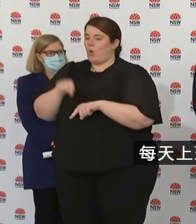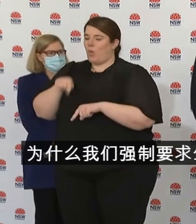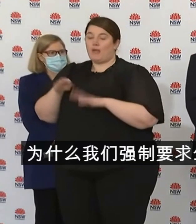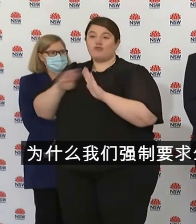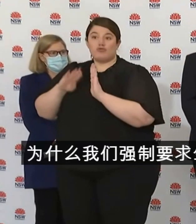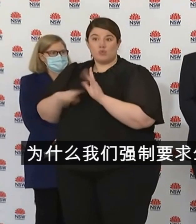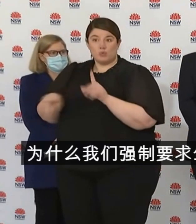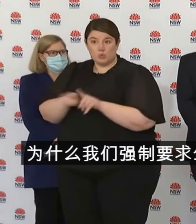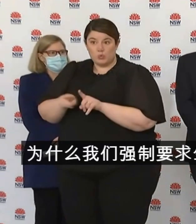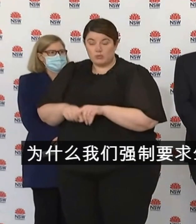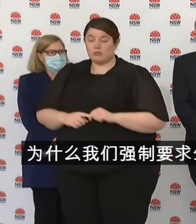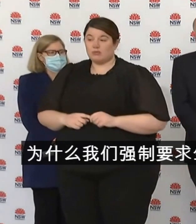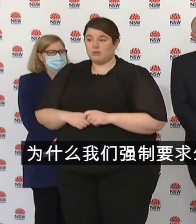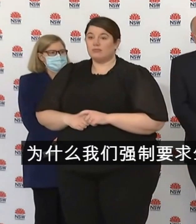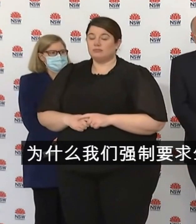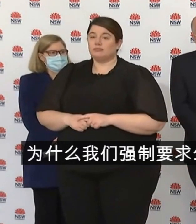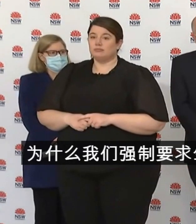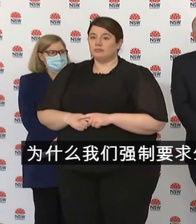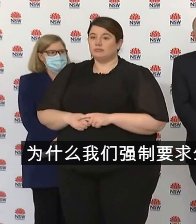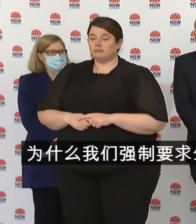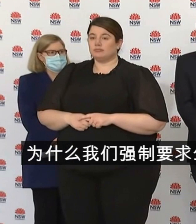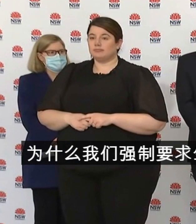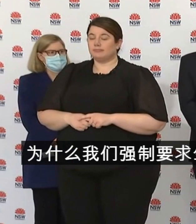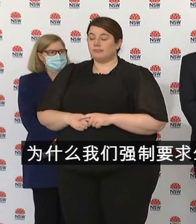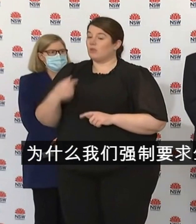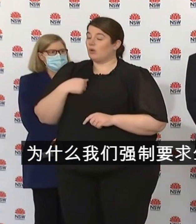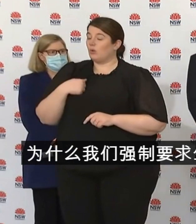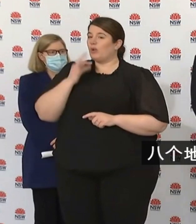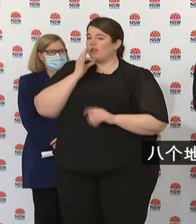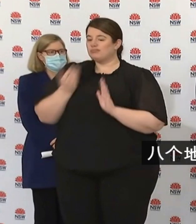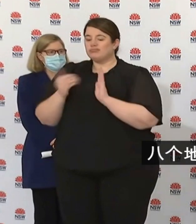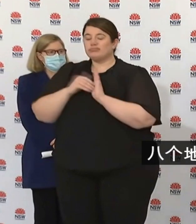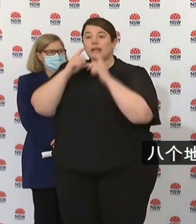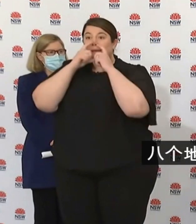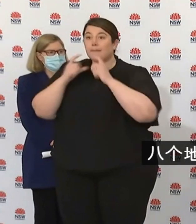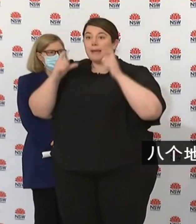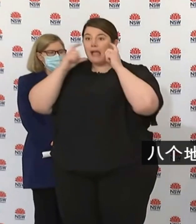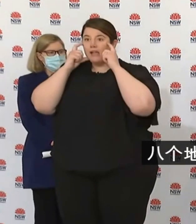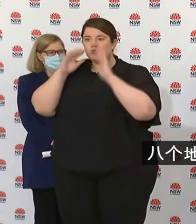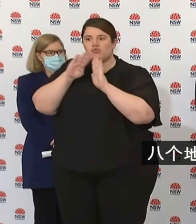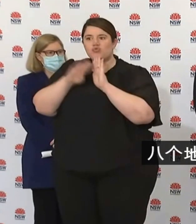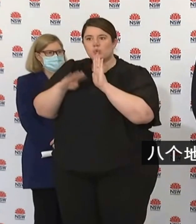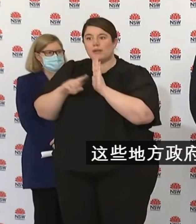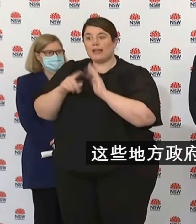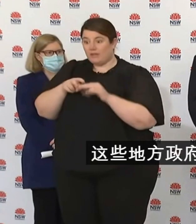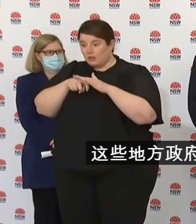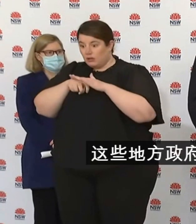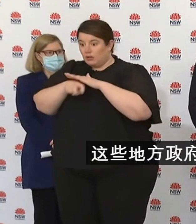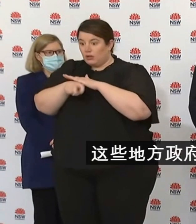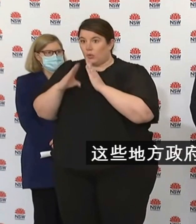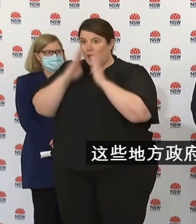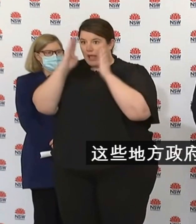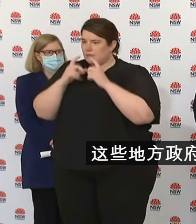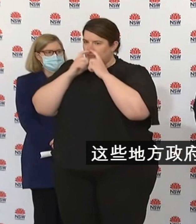of the reason why we're mandating mask wearing for people living in those 8 local government areas, and I want to stress the number of